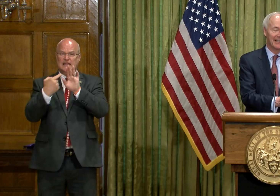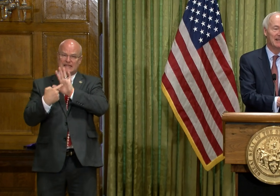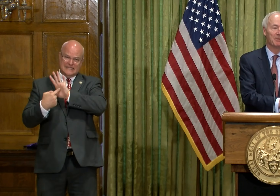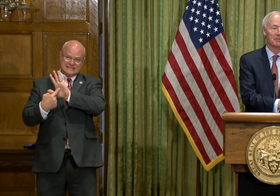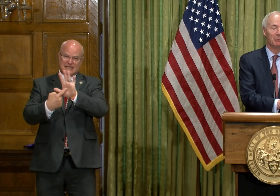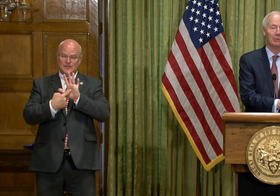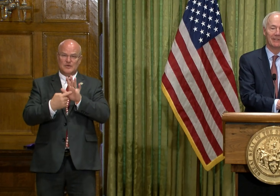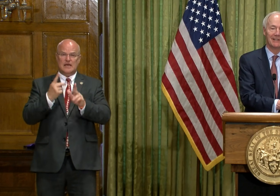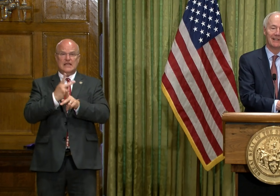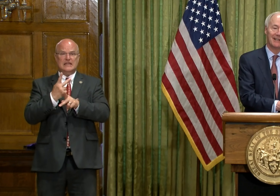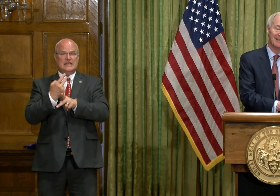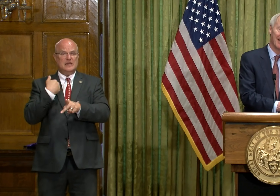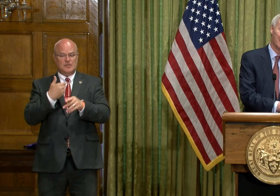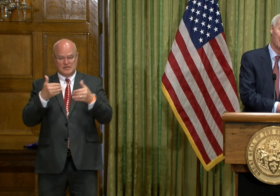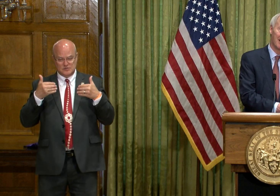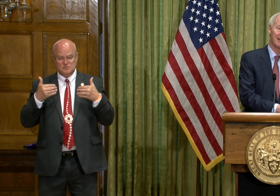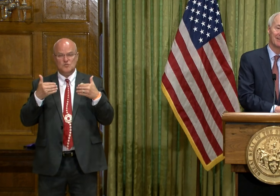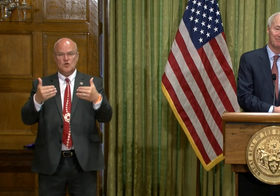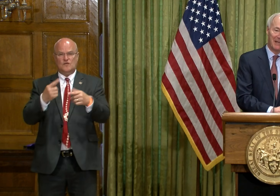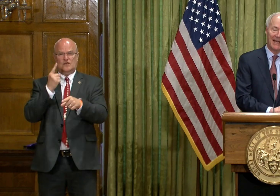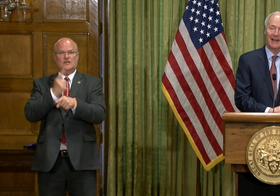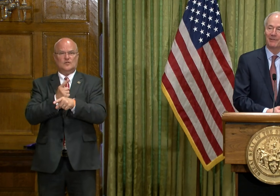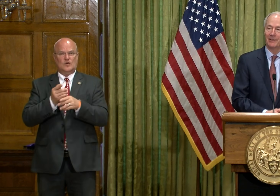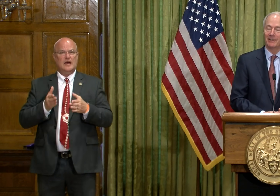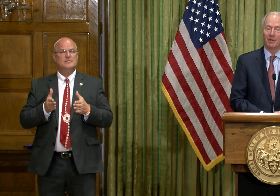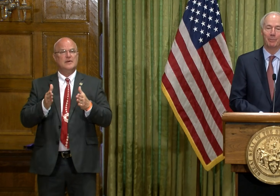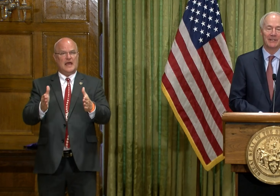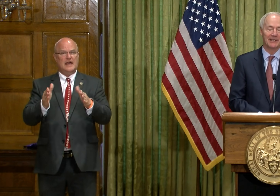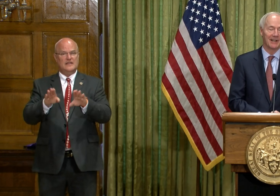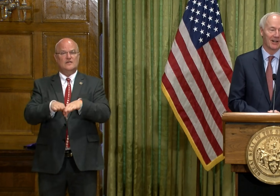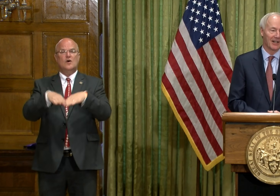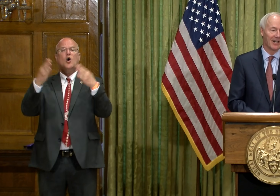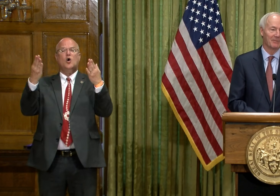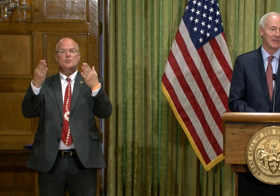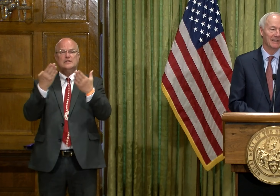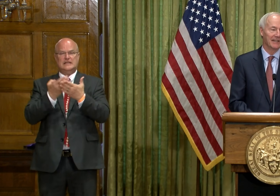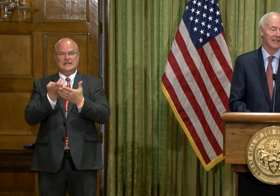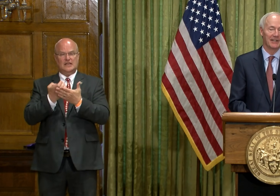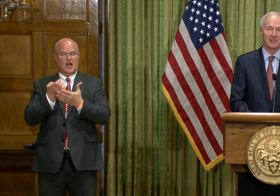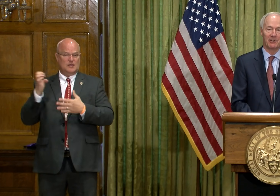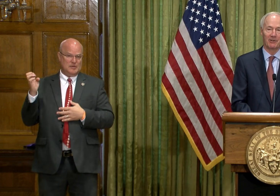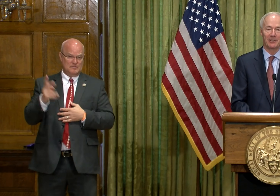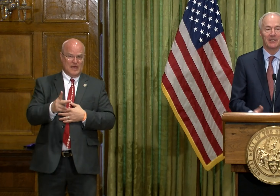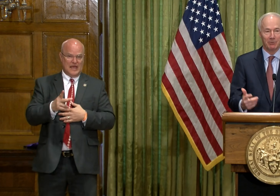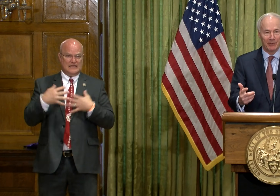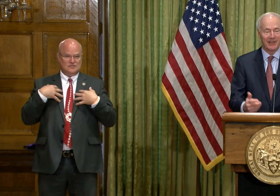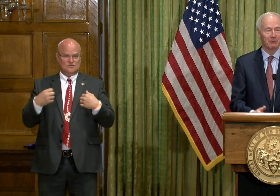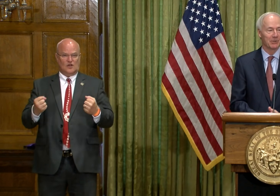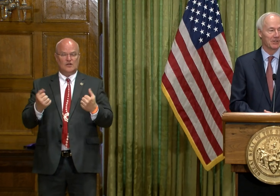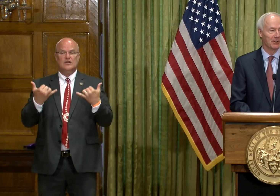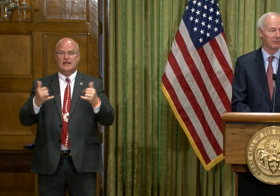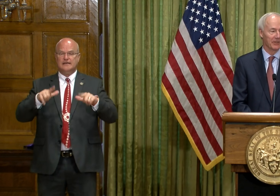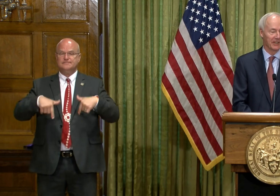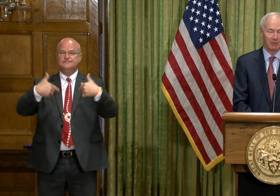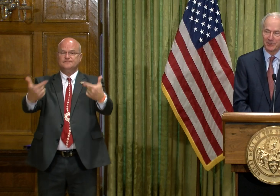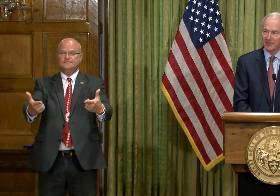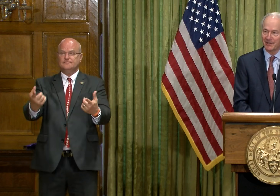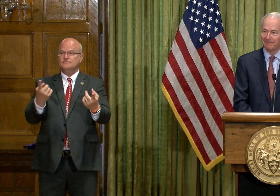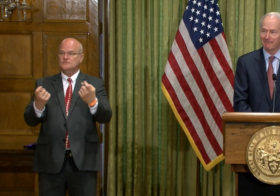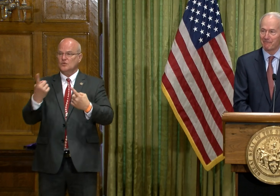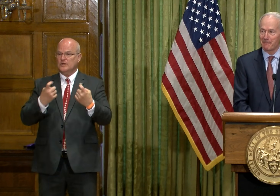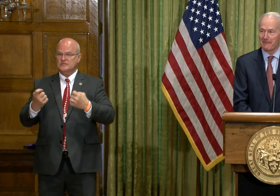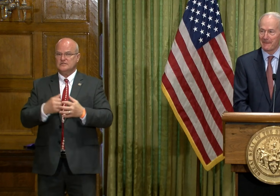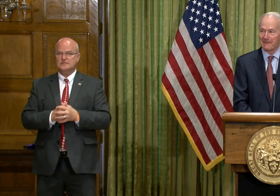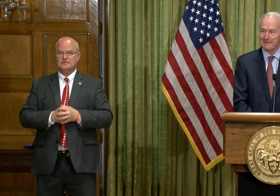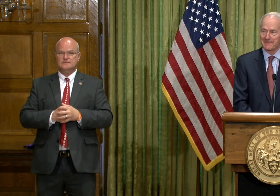and keep us moving down the right path of opening our economy and getting it stronger. With that, we'll turn it over for any